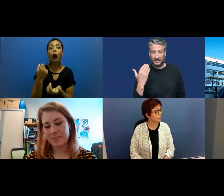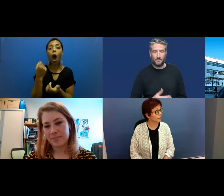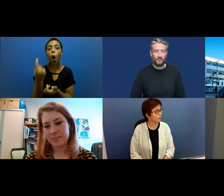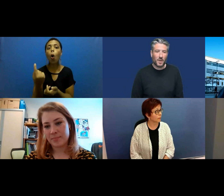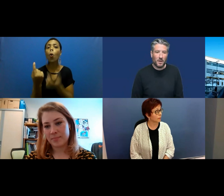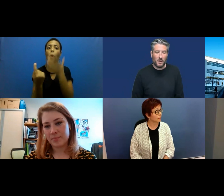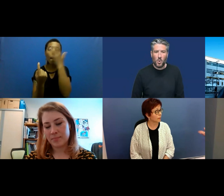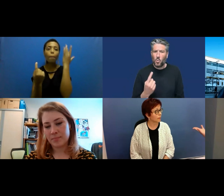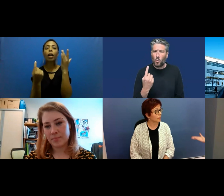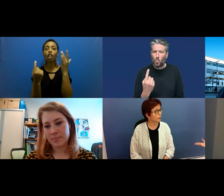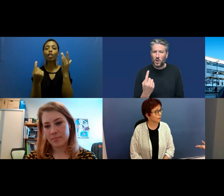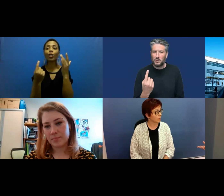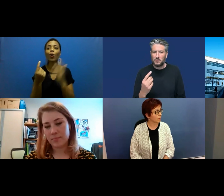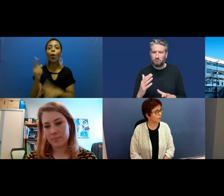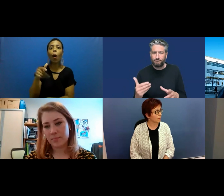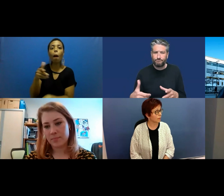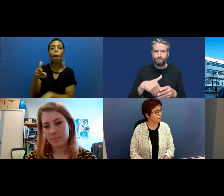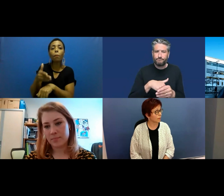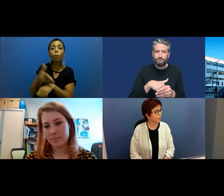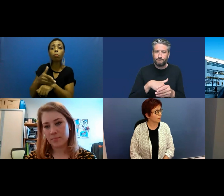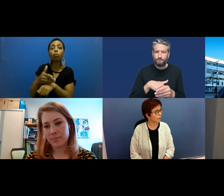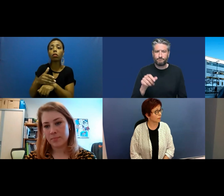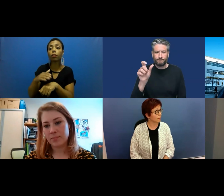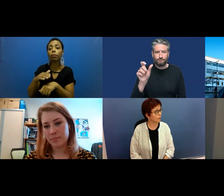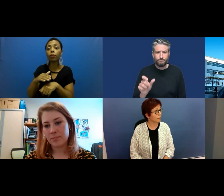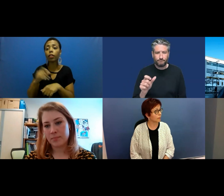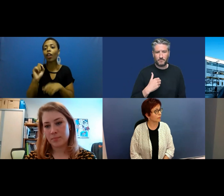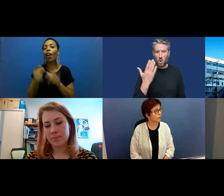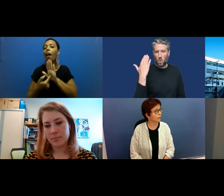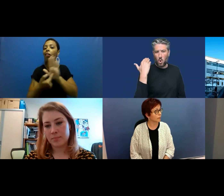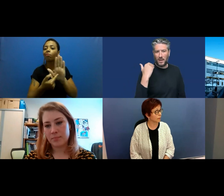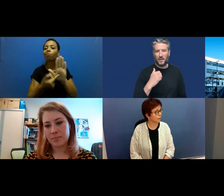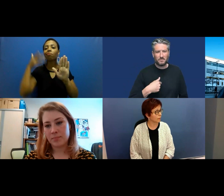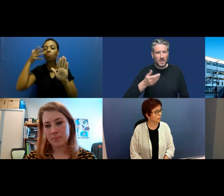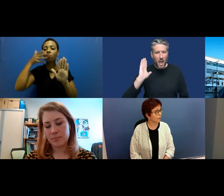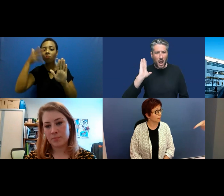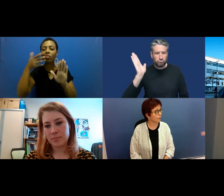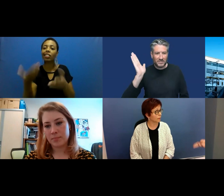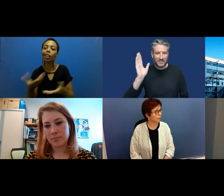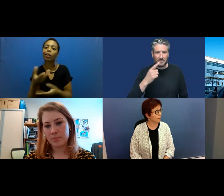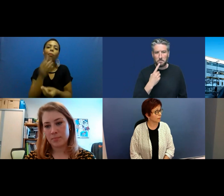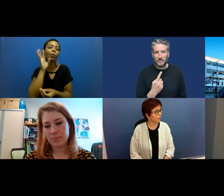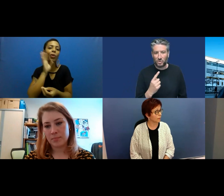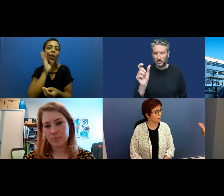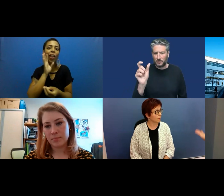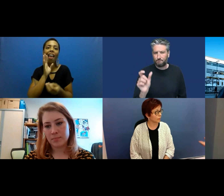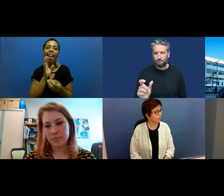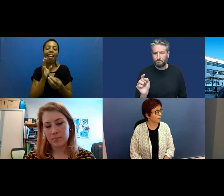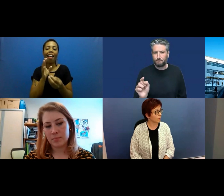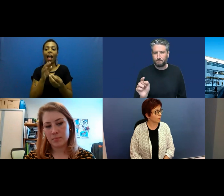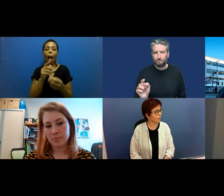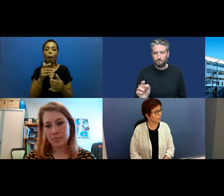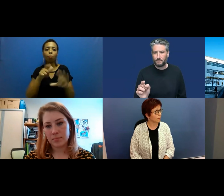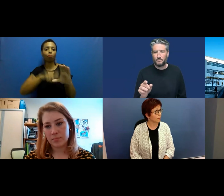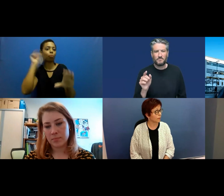is also has been mentioned in earlier presentations. And she's quite active